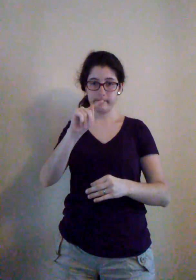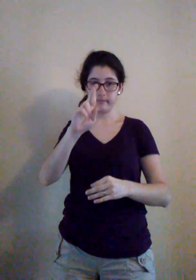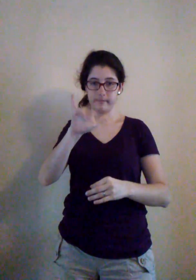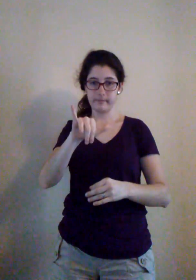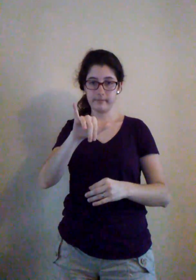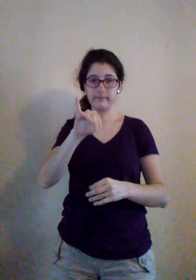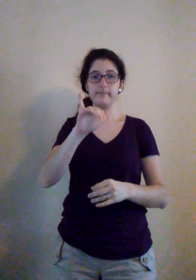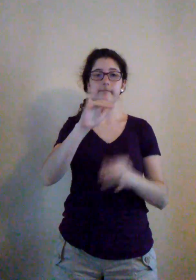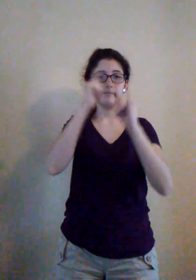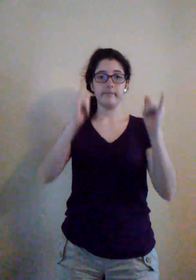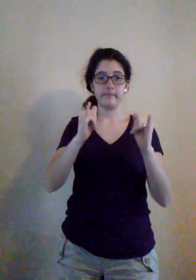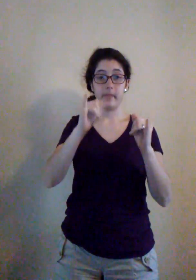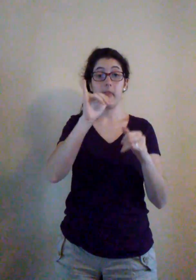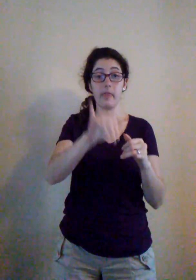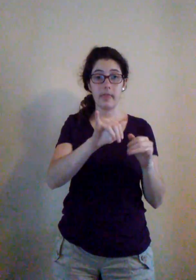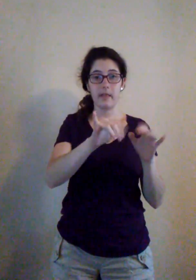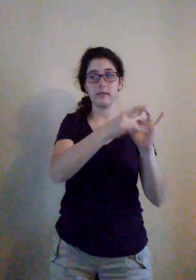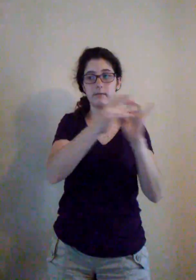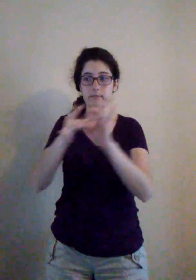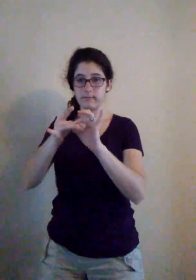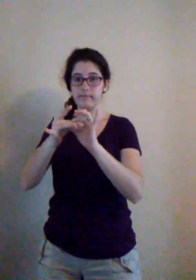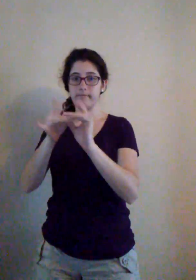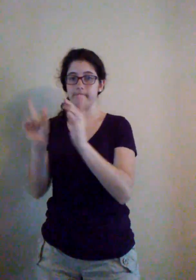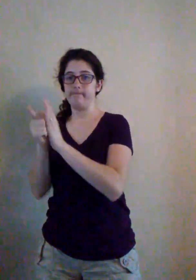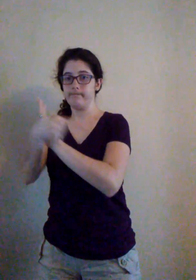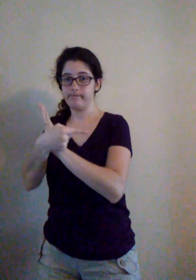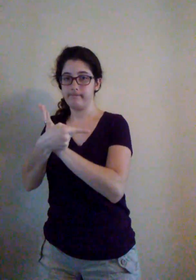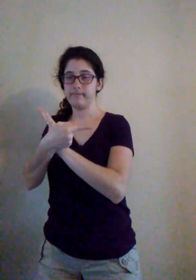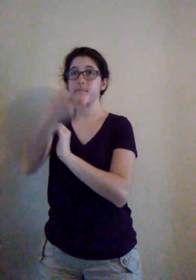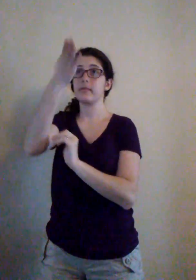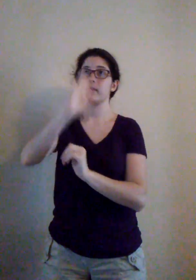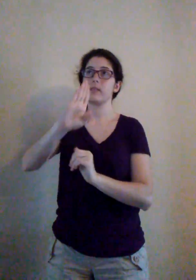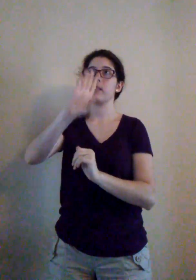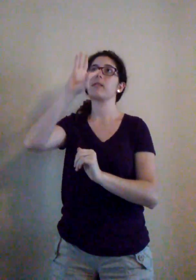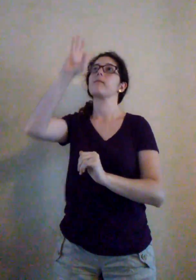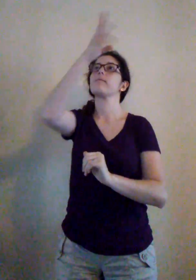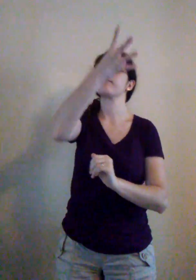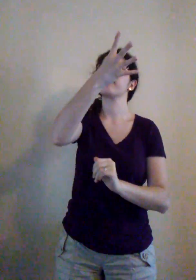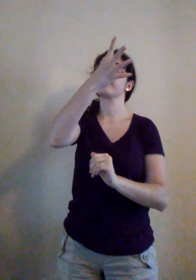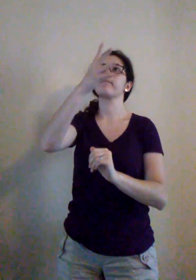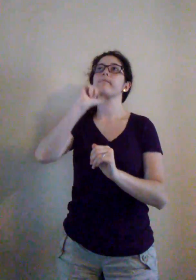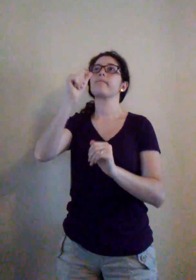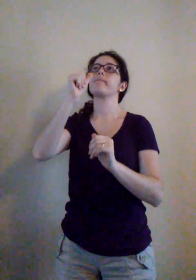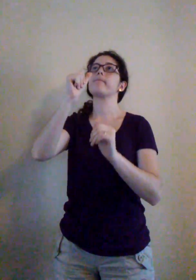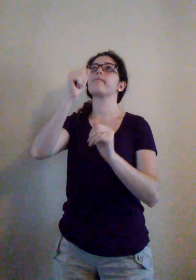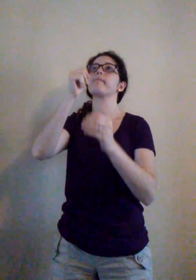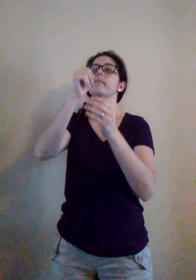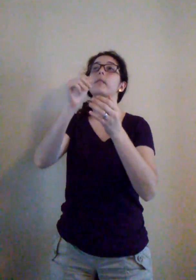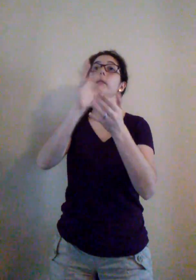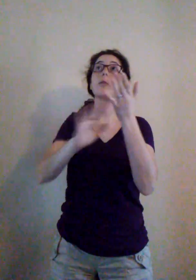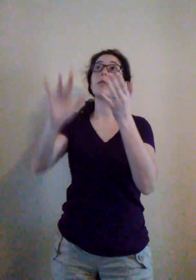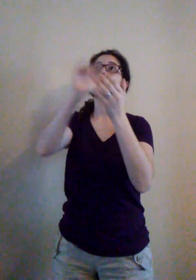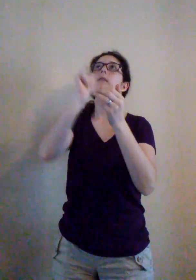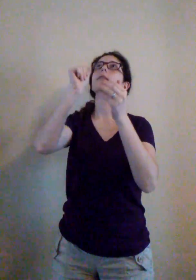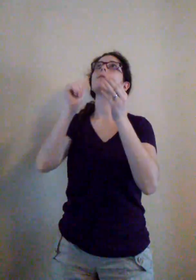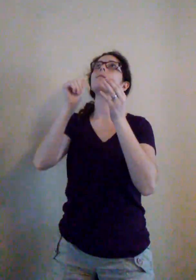of God. Begin with the Bible storyline, and God made us. And because he made us, therefore we owe him. And to think that